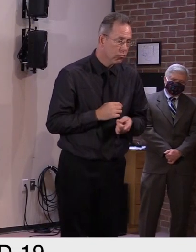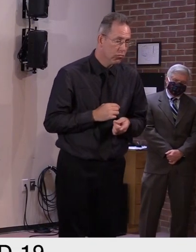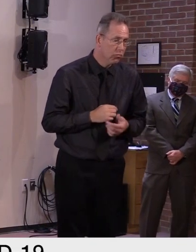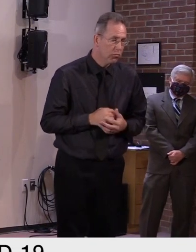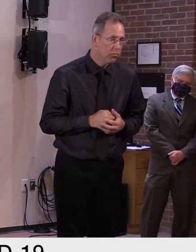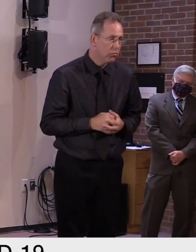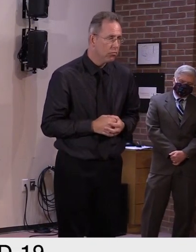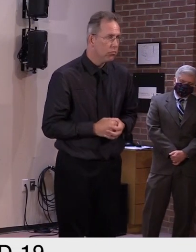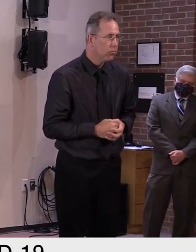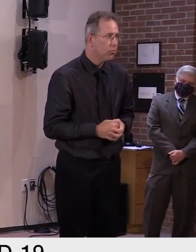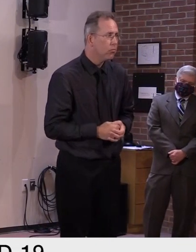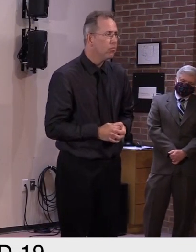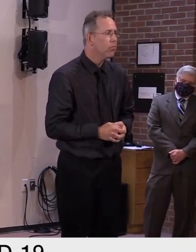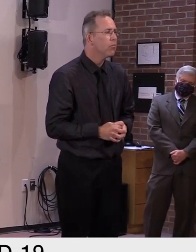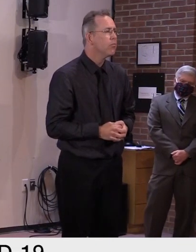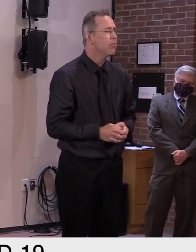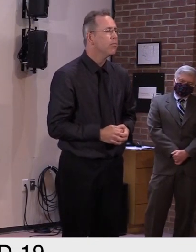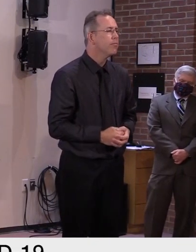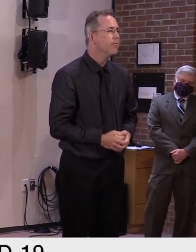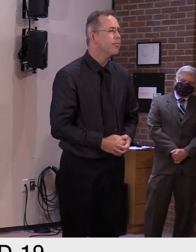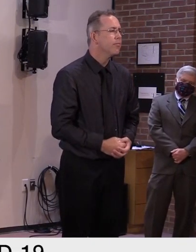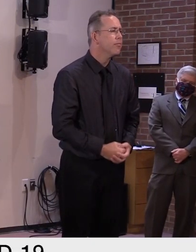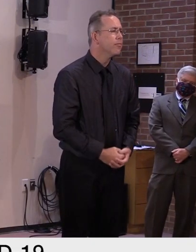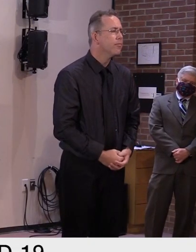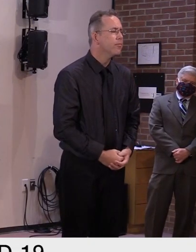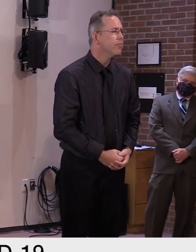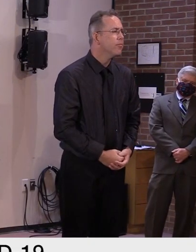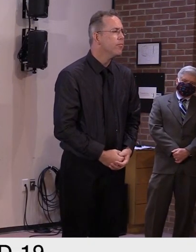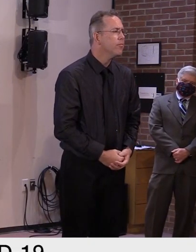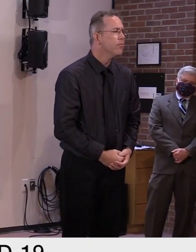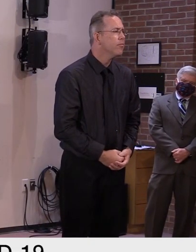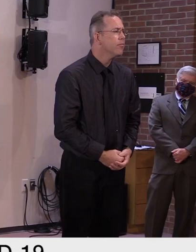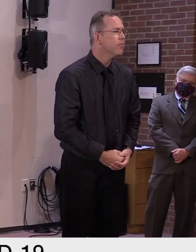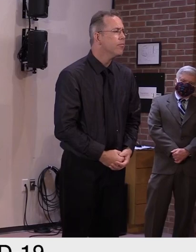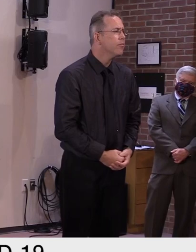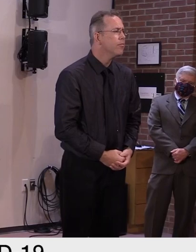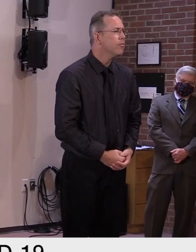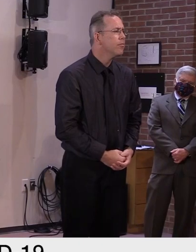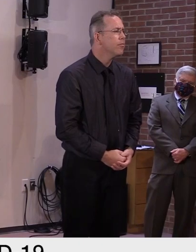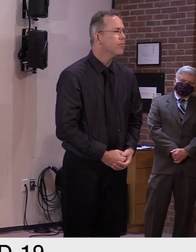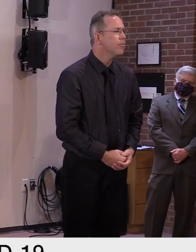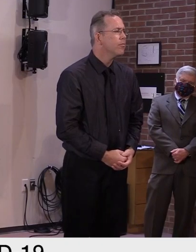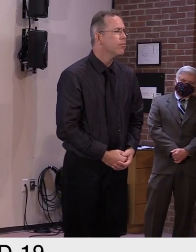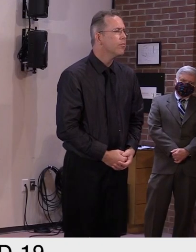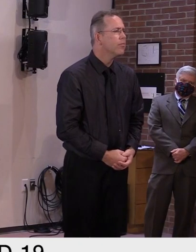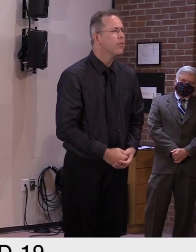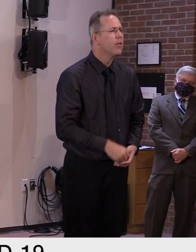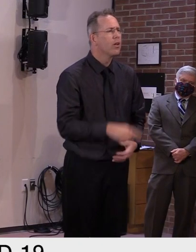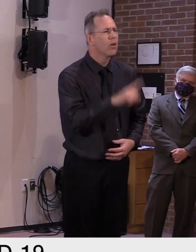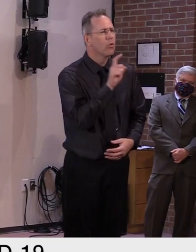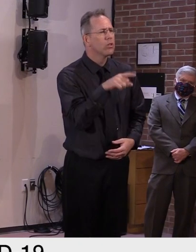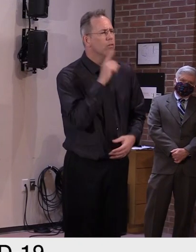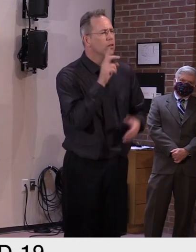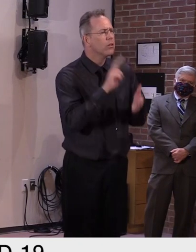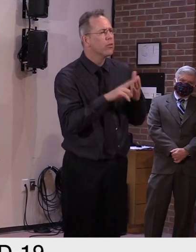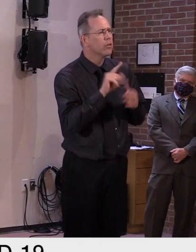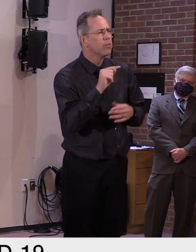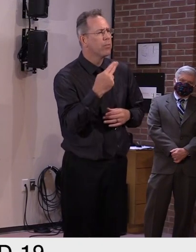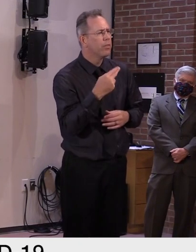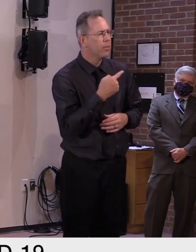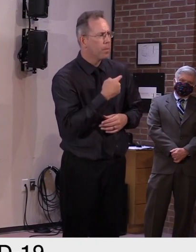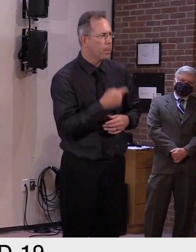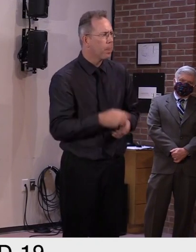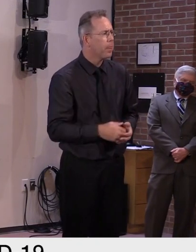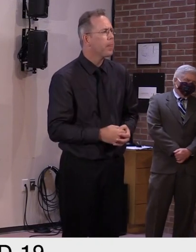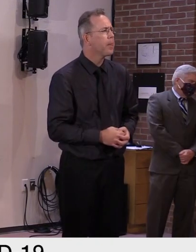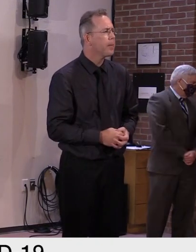Yes, good afternoon. Quick one for Secretary Smith. I'm wondering if the results from the second round of facility-wide